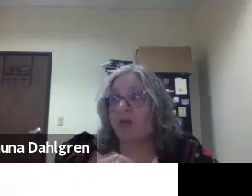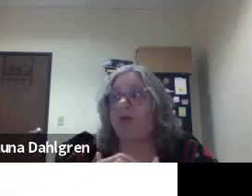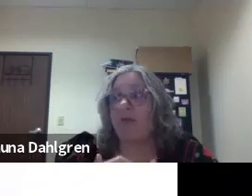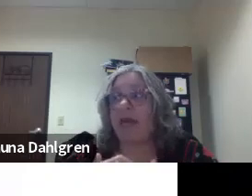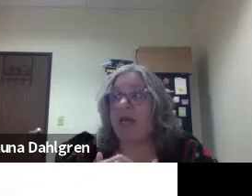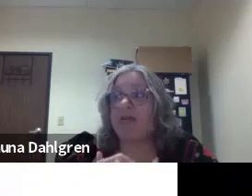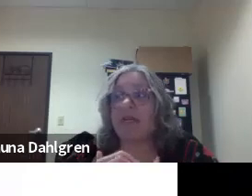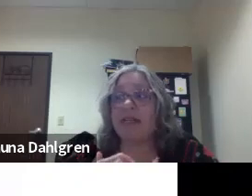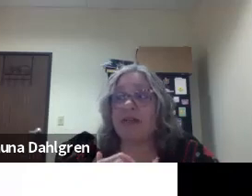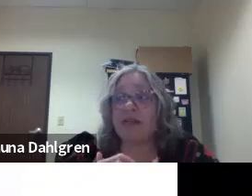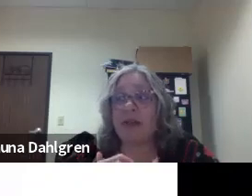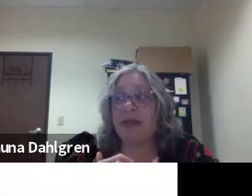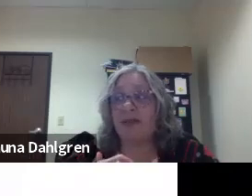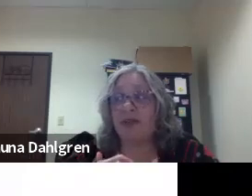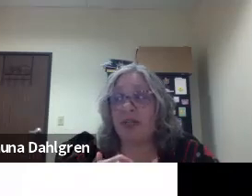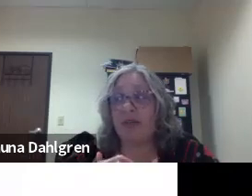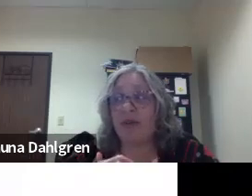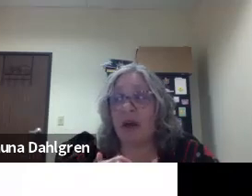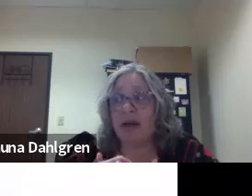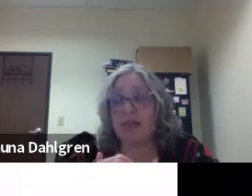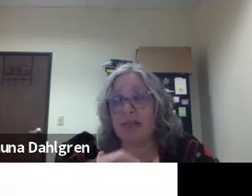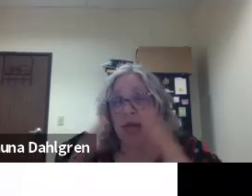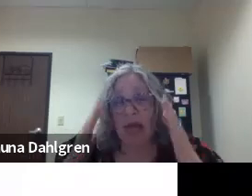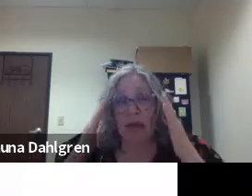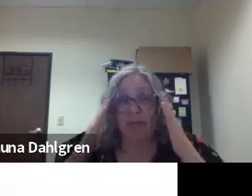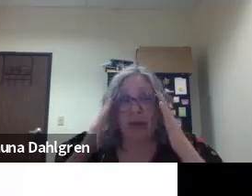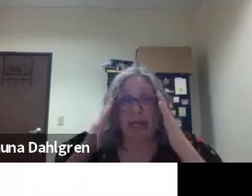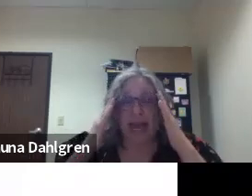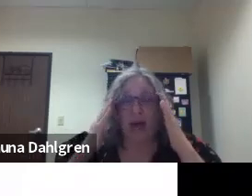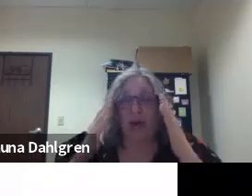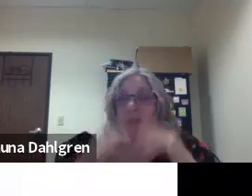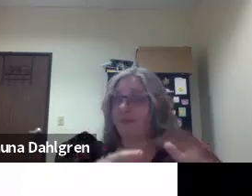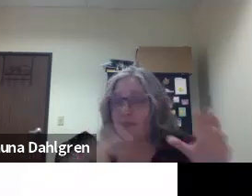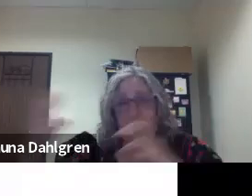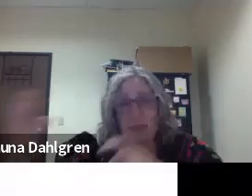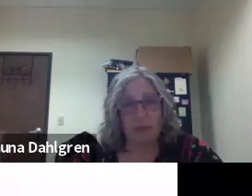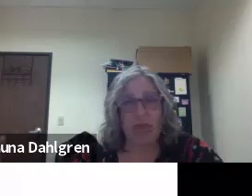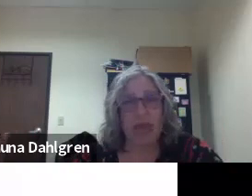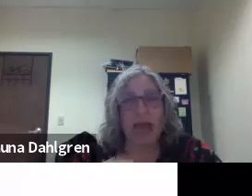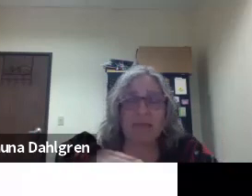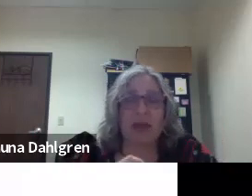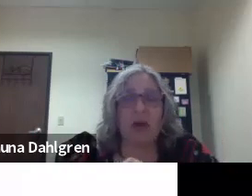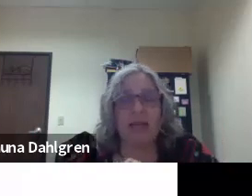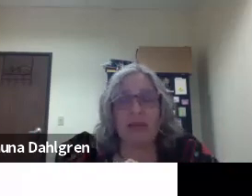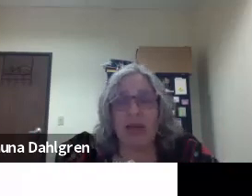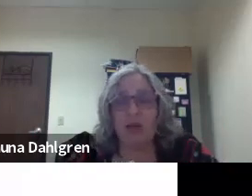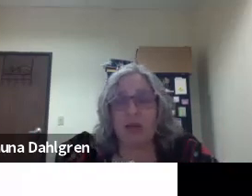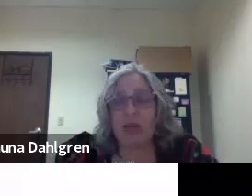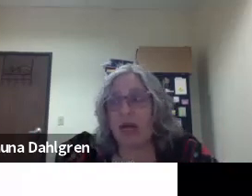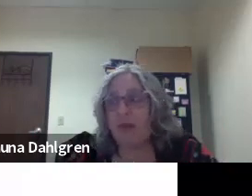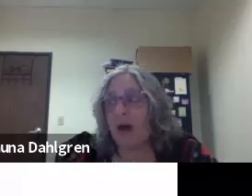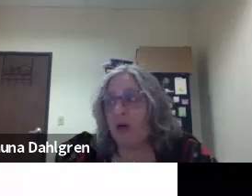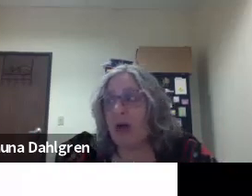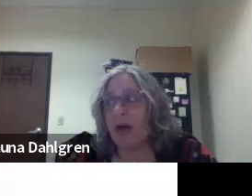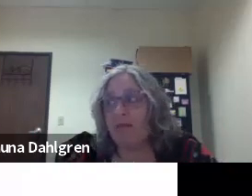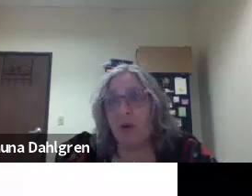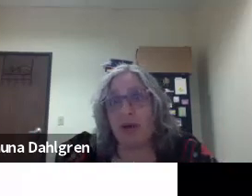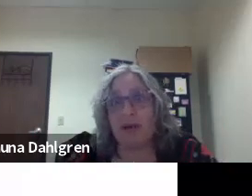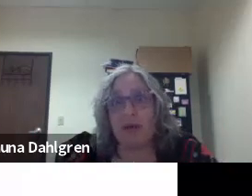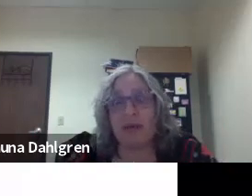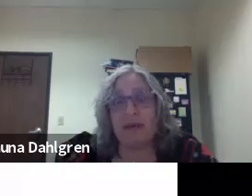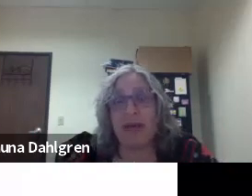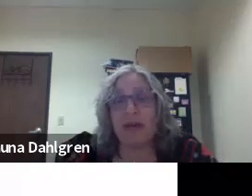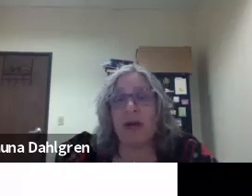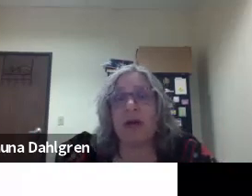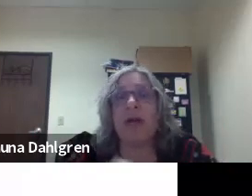Medicaid by using a spend down or share of cost. But now, as my colleague Brad will talk about more